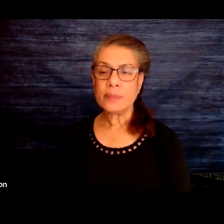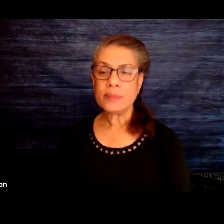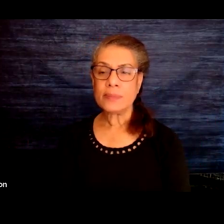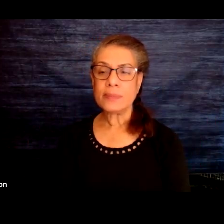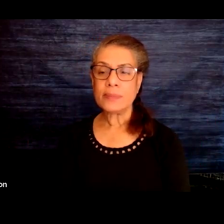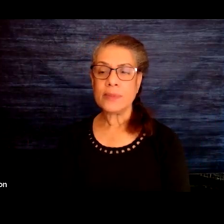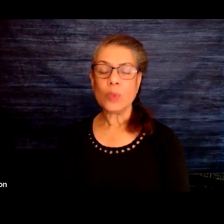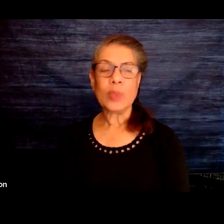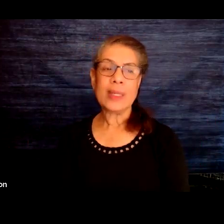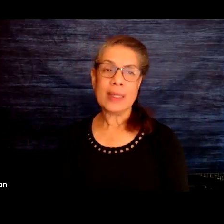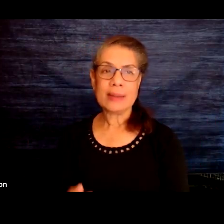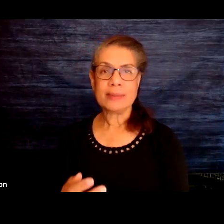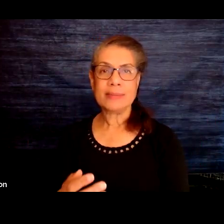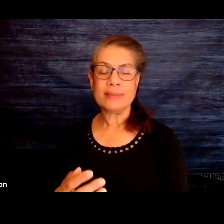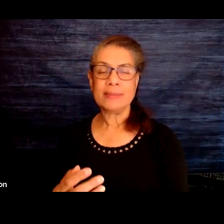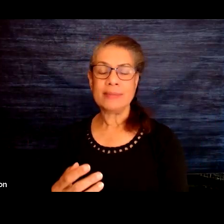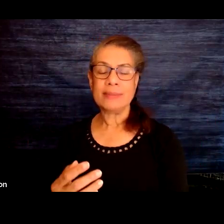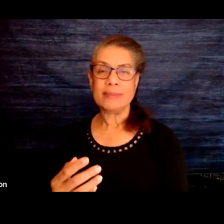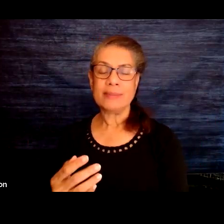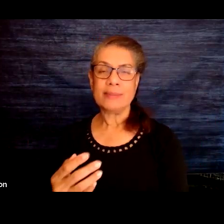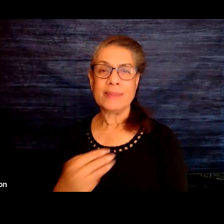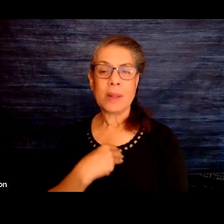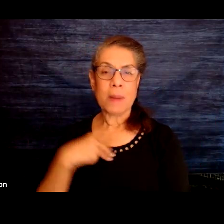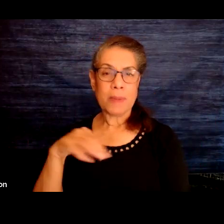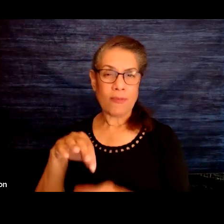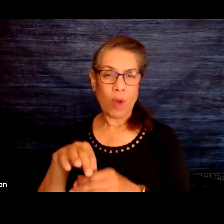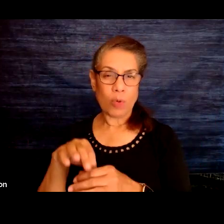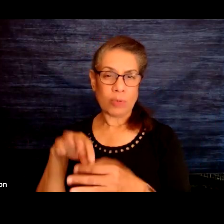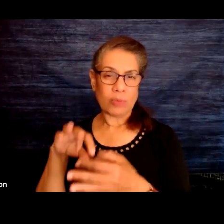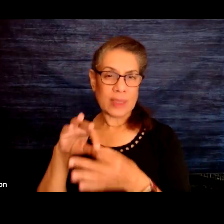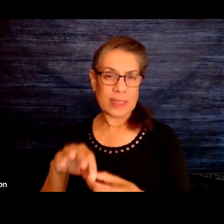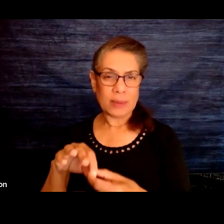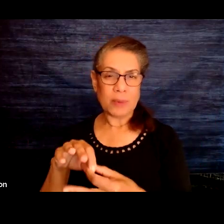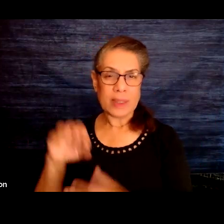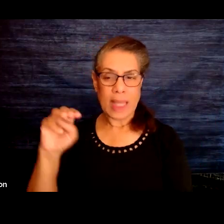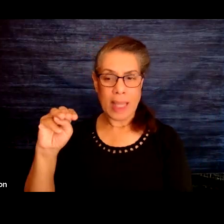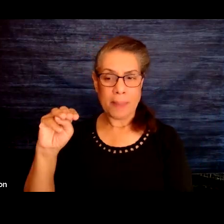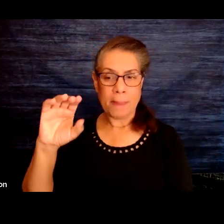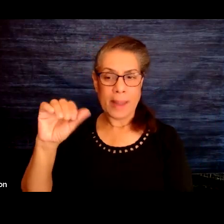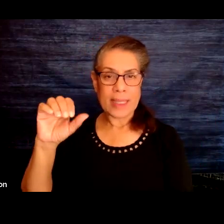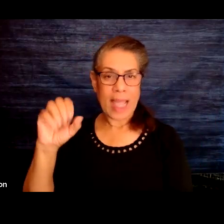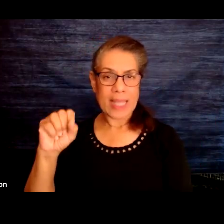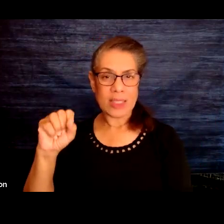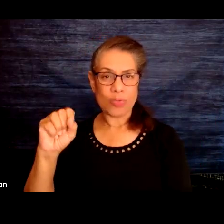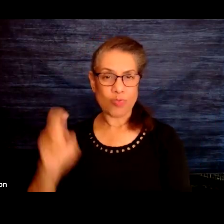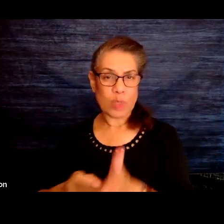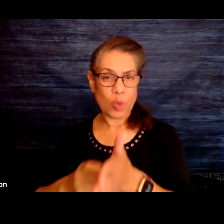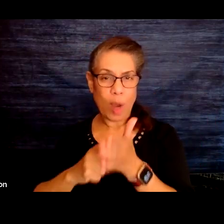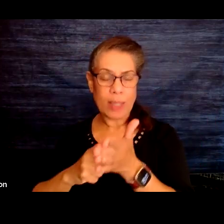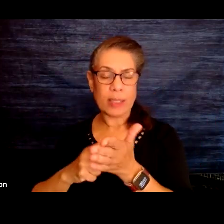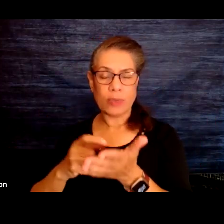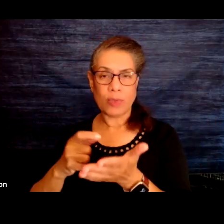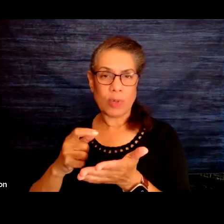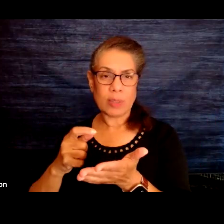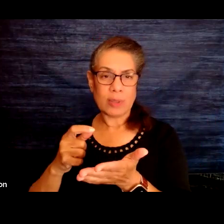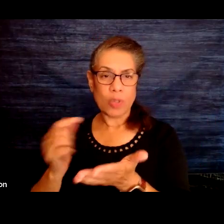number of votes last night, but the vote about MCAS as a graduation requirement, and whether you supported removing it